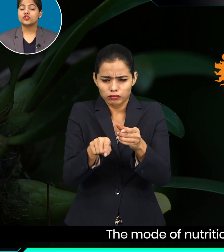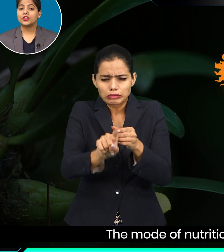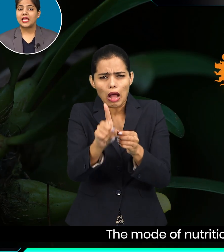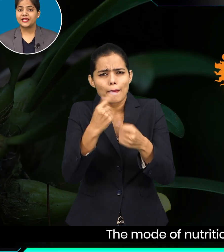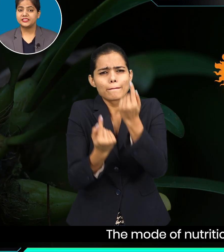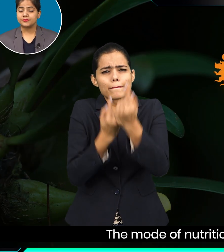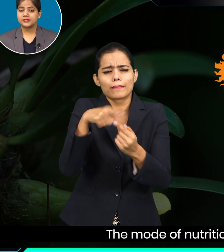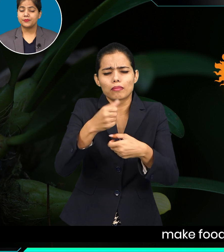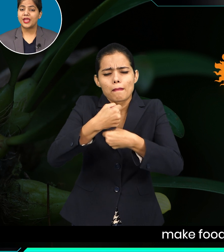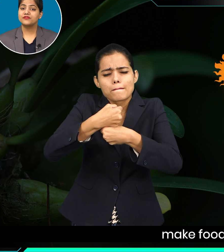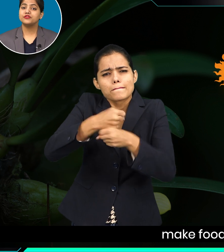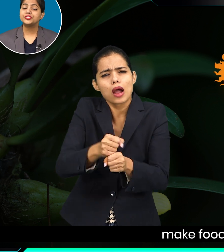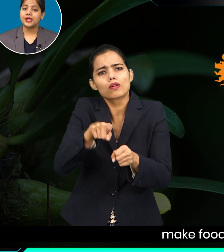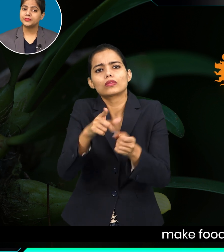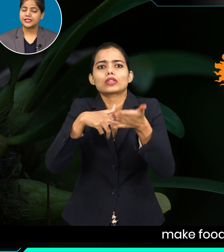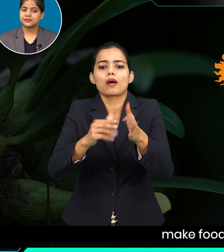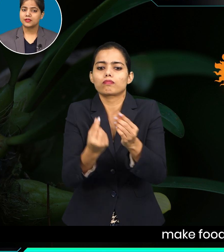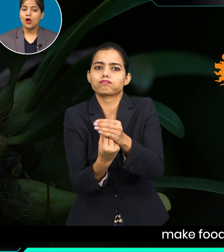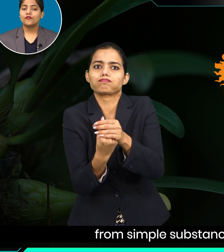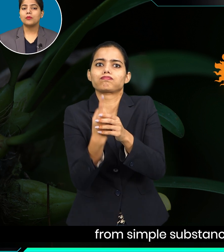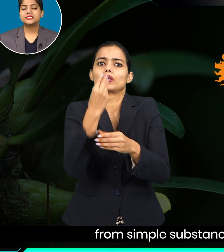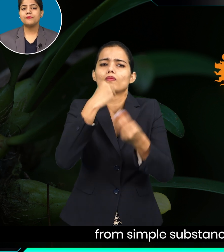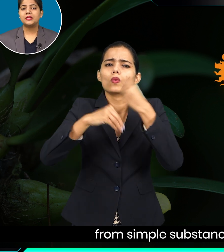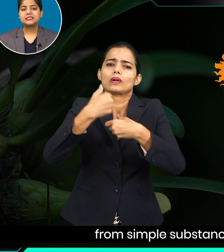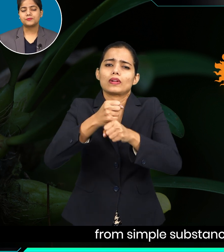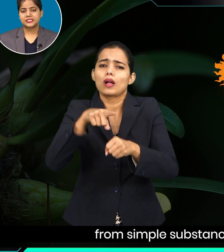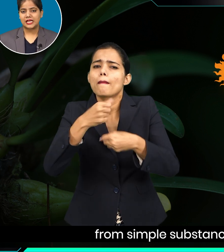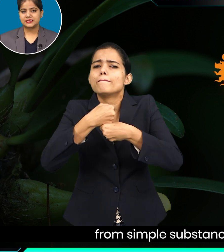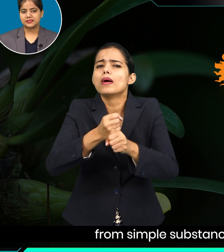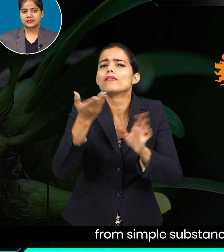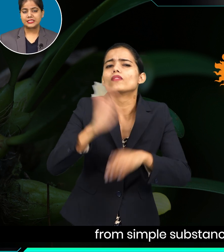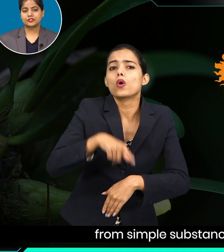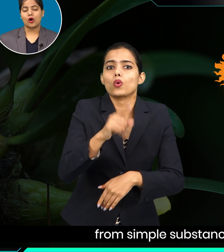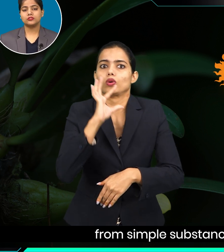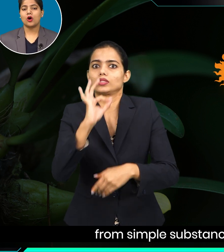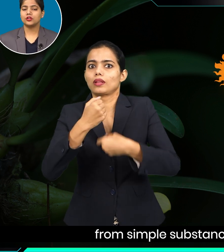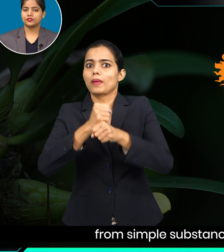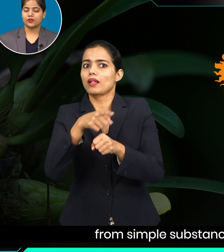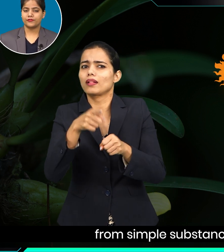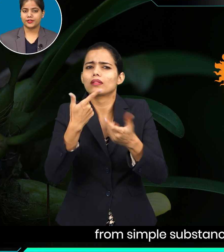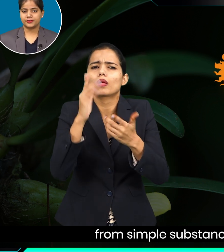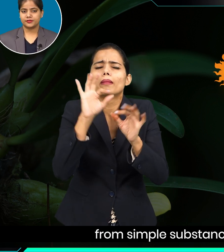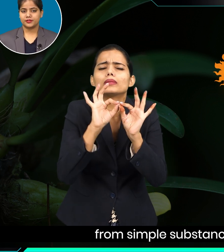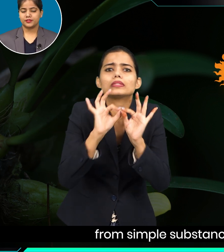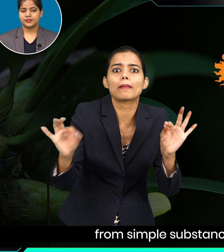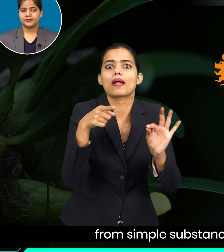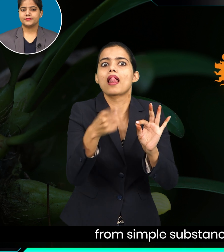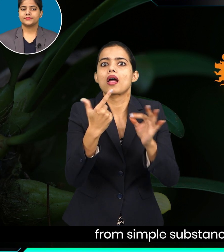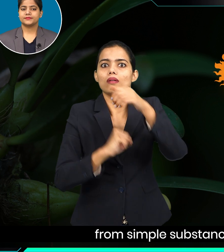in which organisms make food themselves from simple substances is called autotrophic.